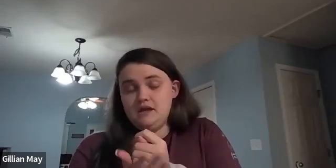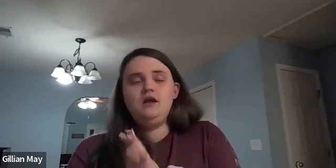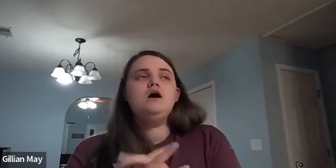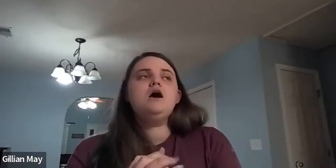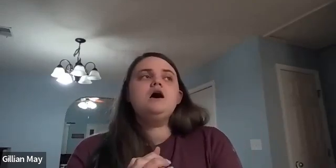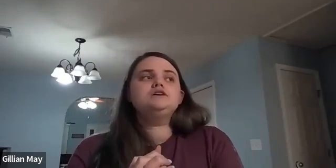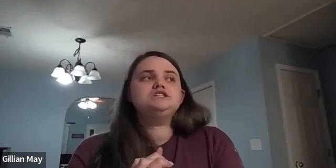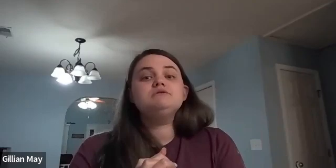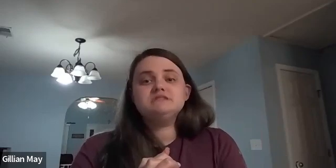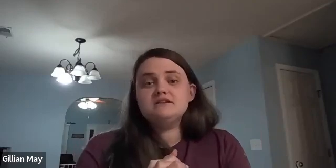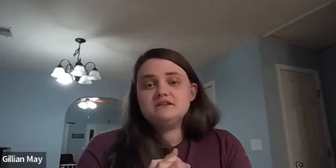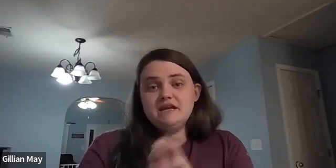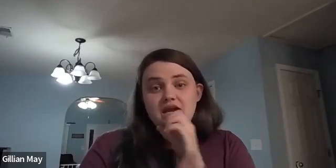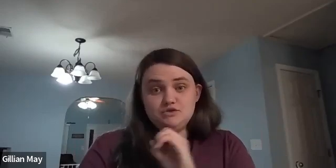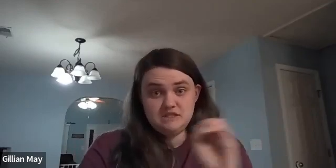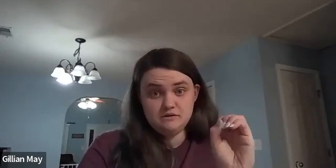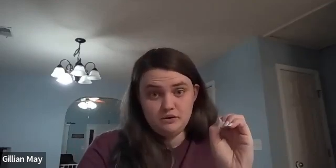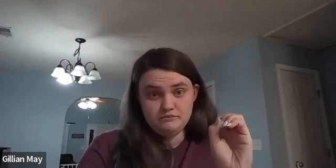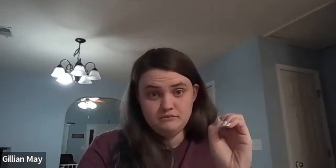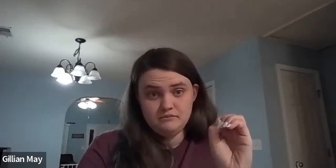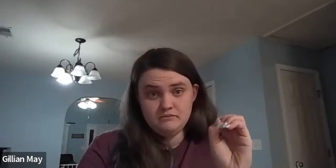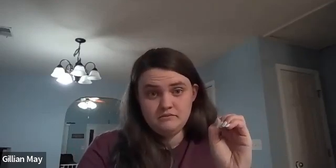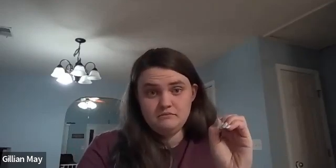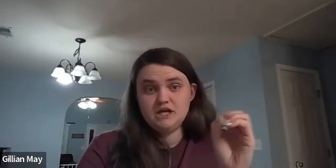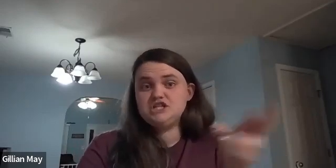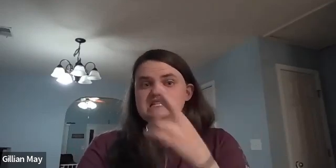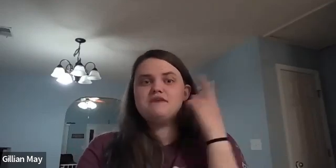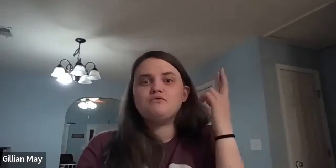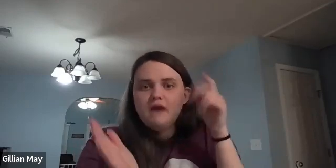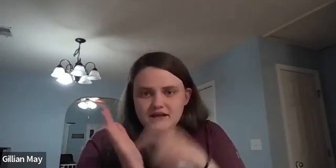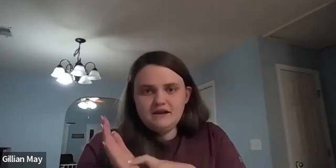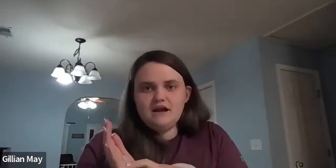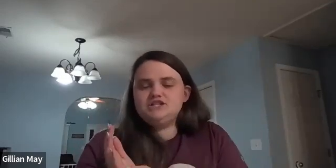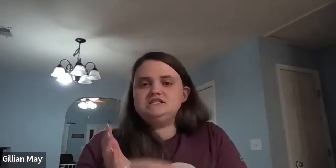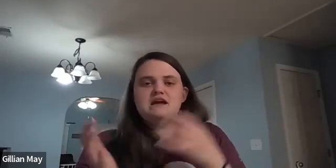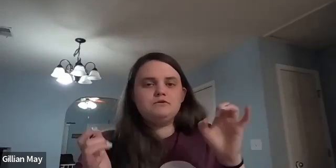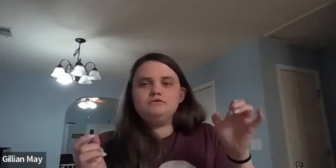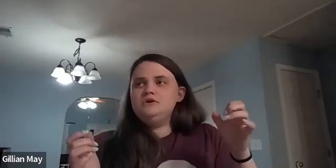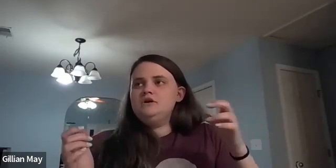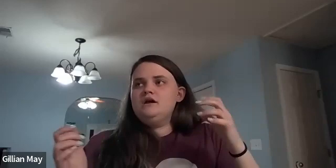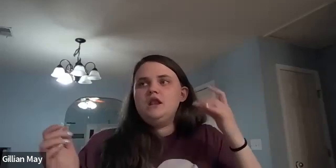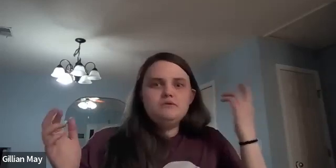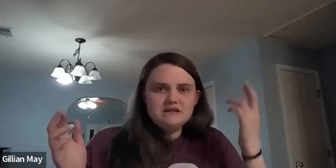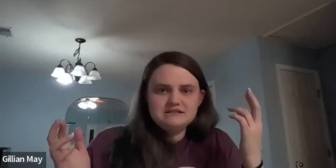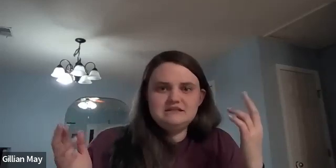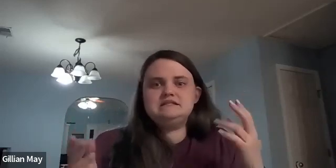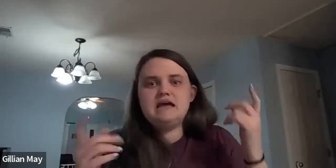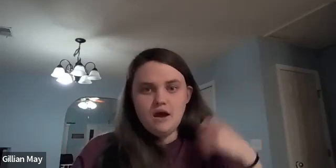therapy, she will technically be at age 0 because she's never recognized, she's never noticed these